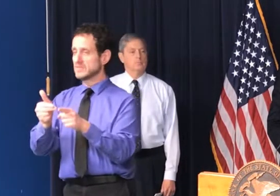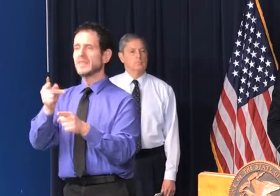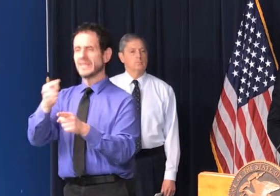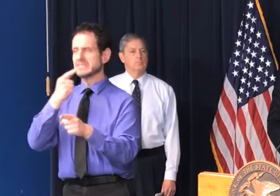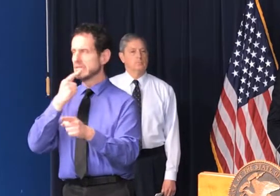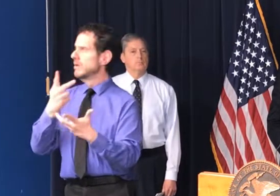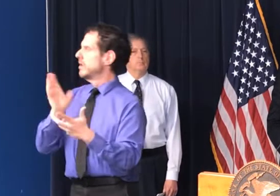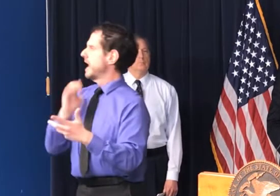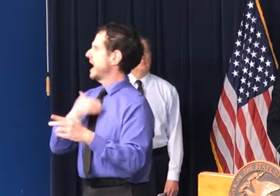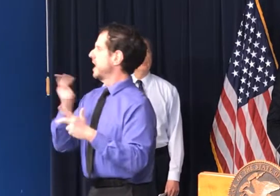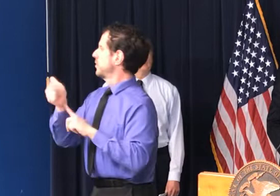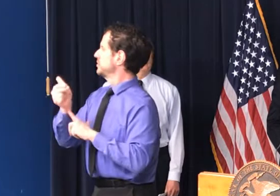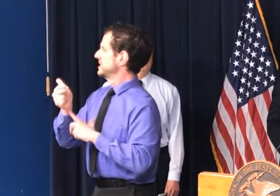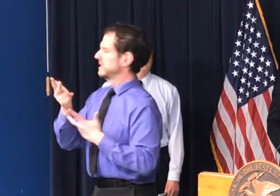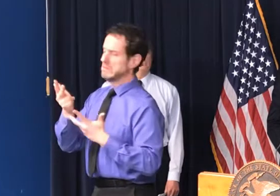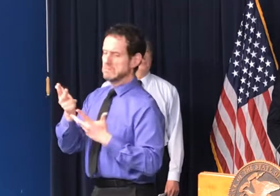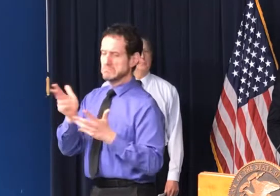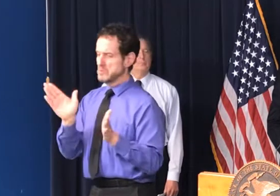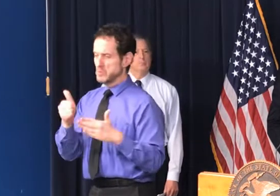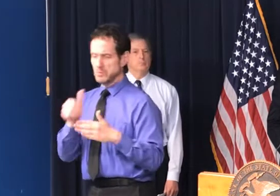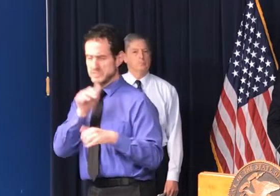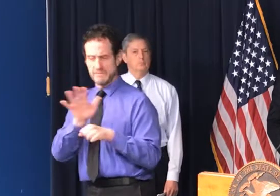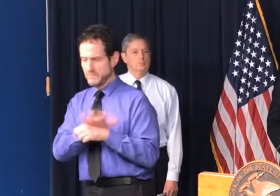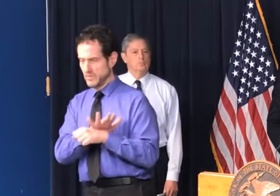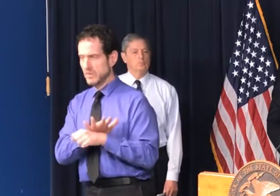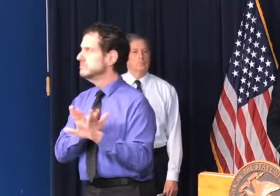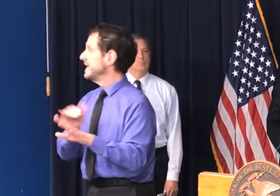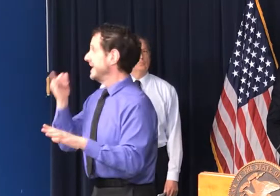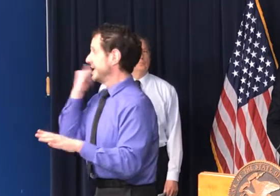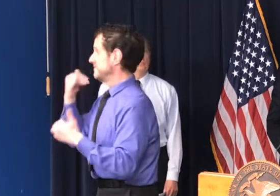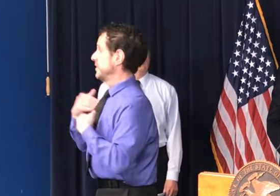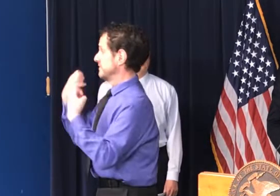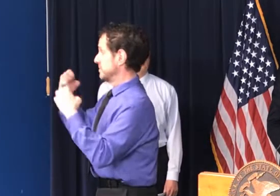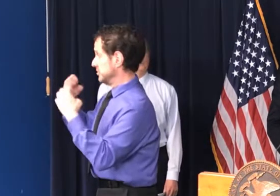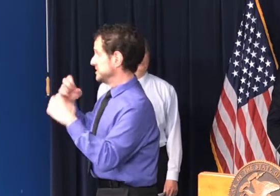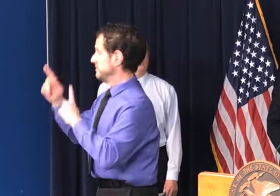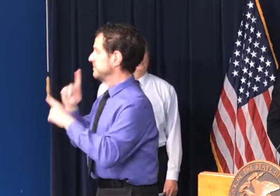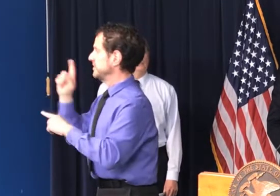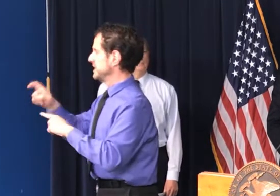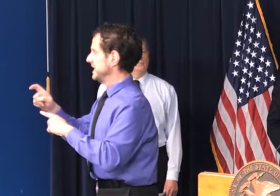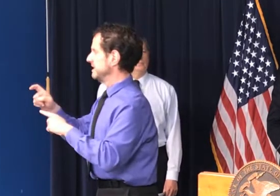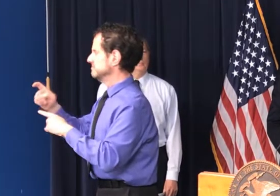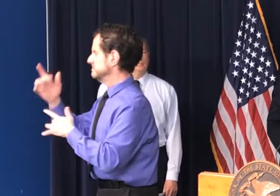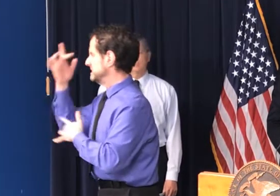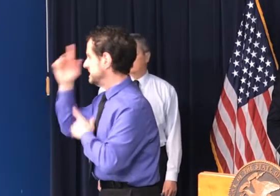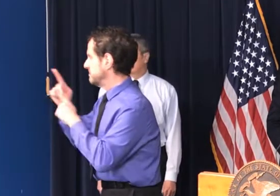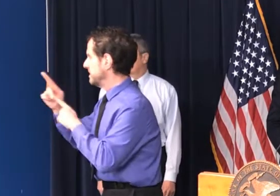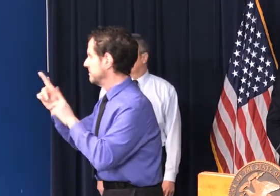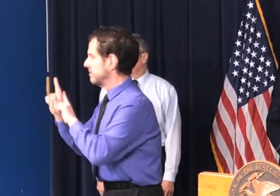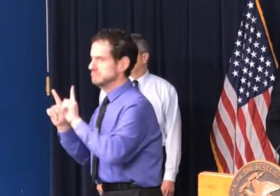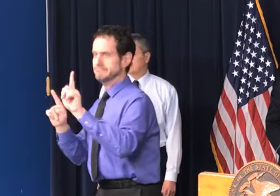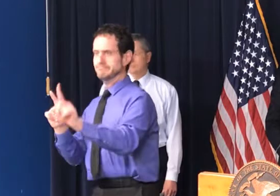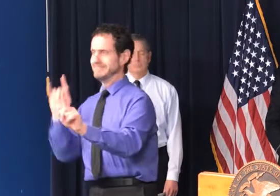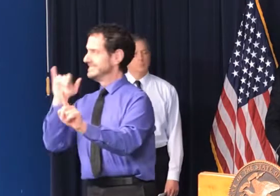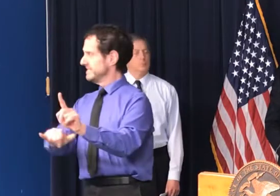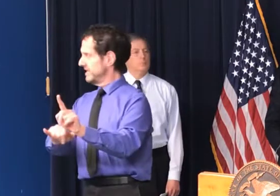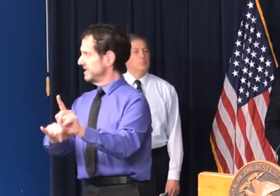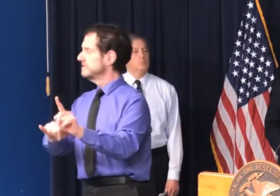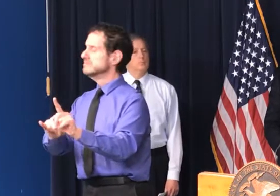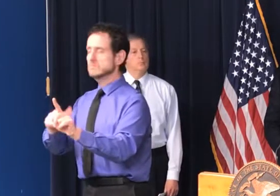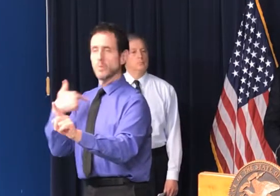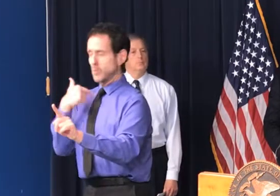have volunteered their properties to be used for emergency housing during the COVID-19 crisis with local health